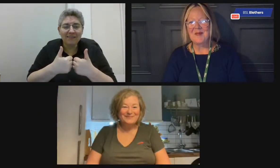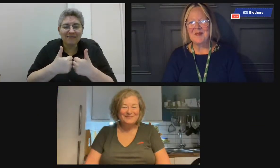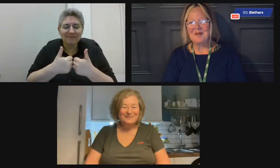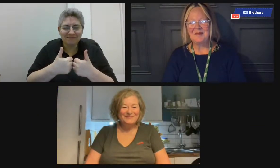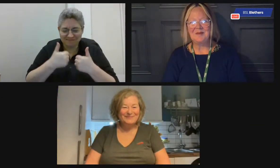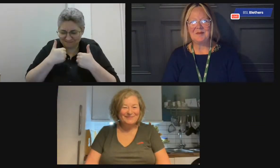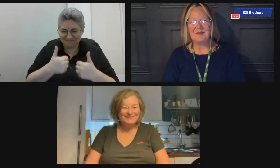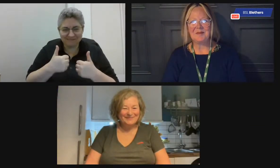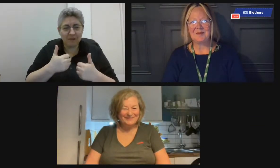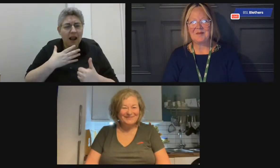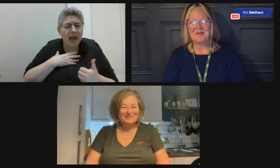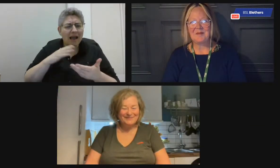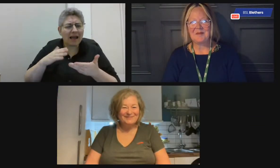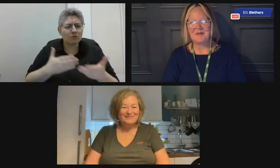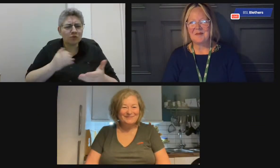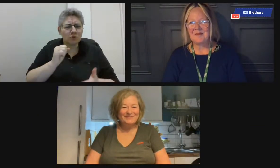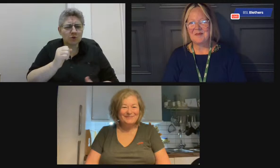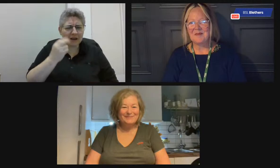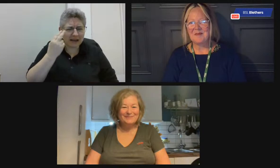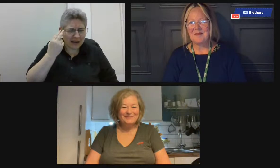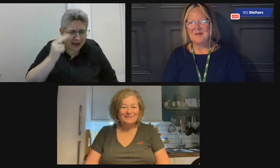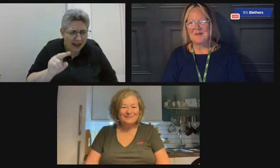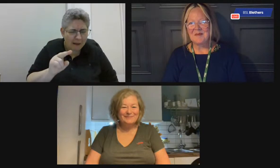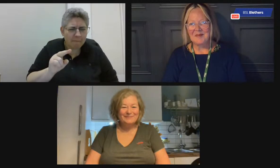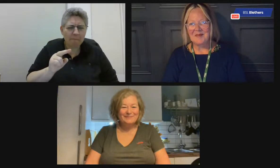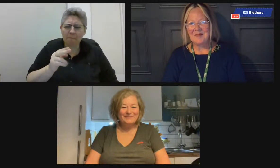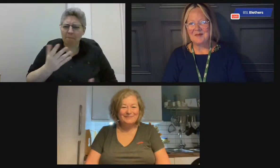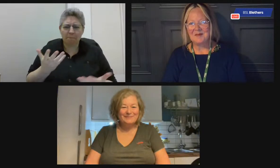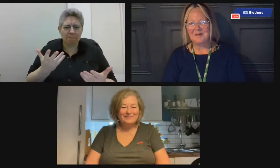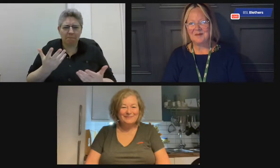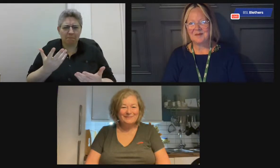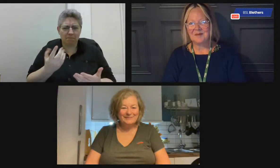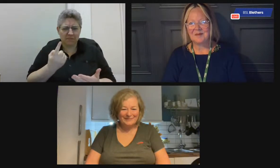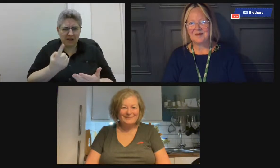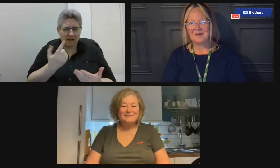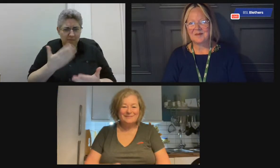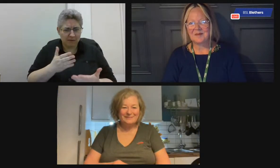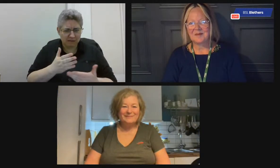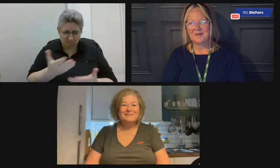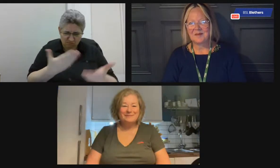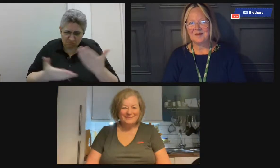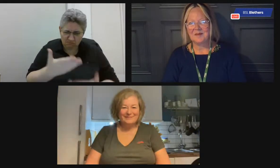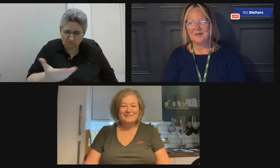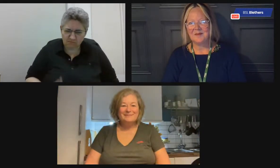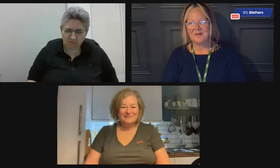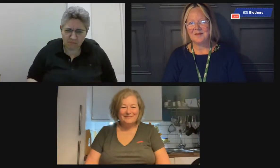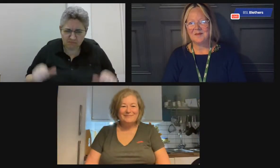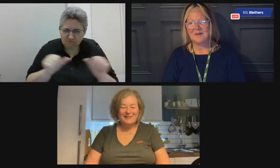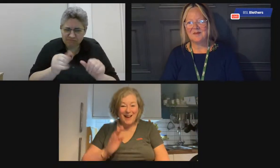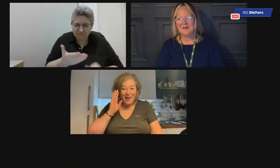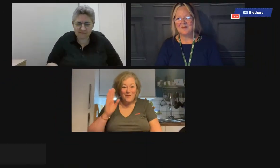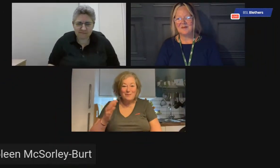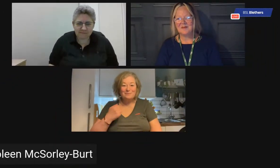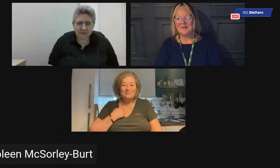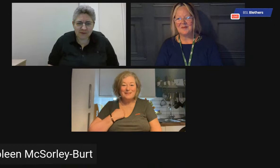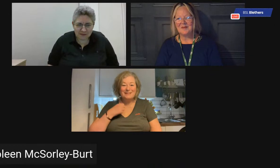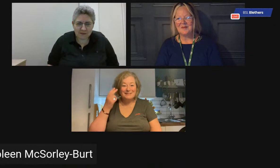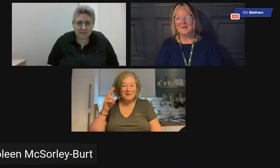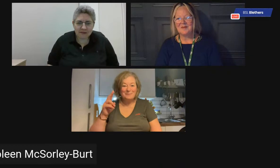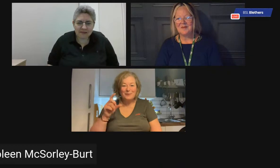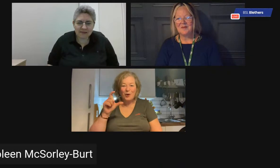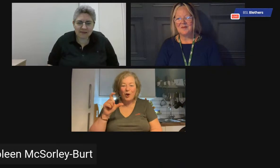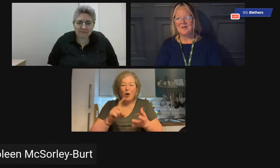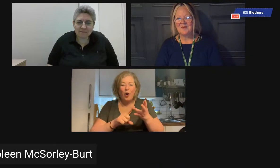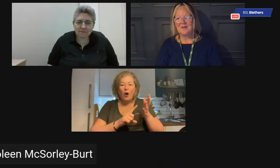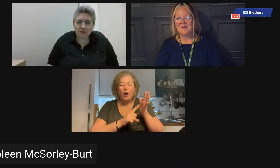How are you, Colleen? Hello. I'm fine, thank you. Could you just introduce yourself to us, Colleen? Tell us who you are and what you've